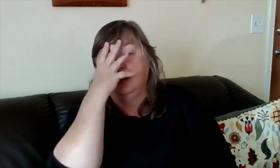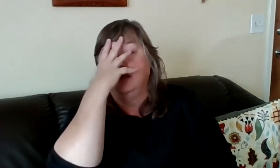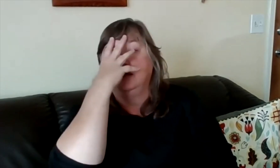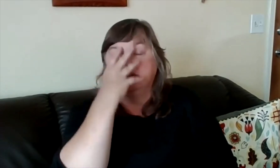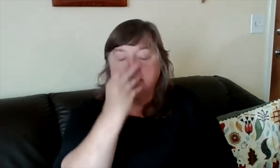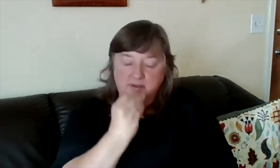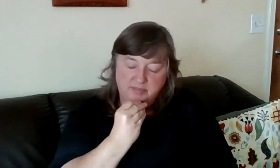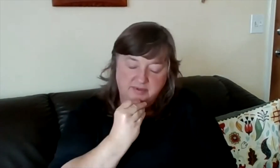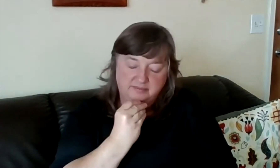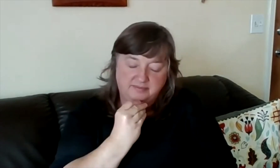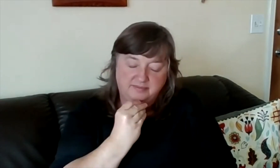sleep.